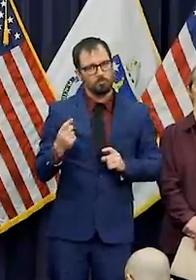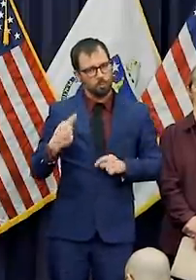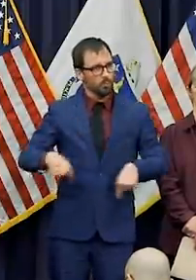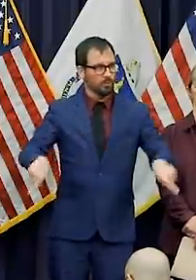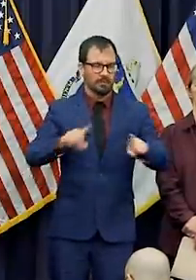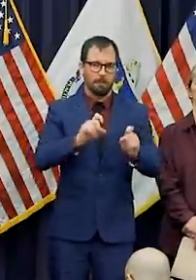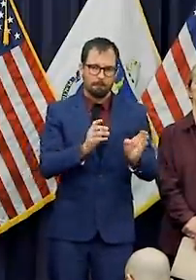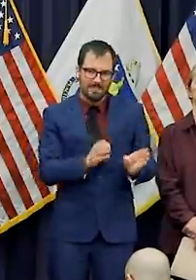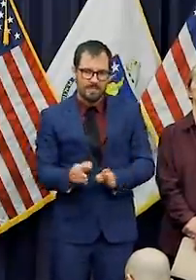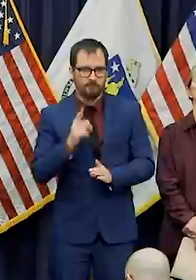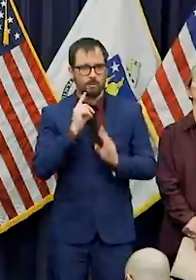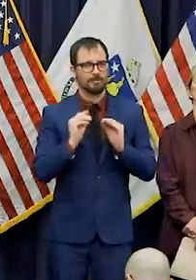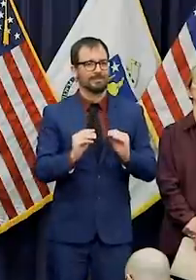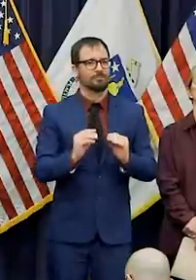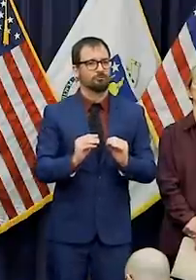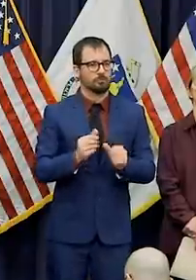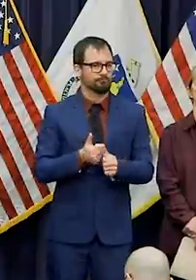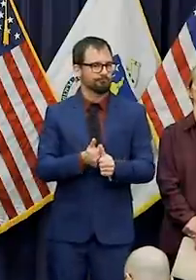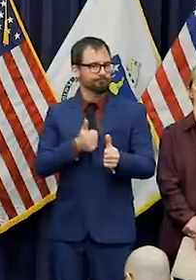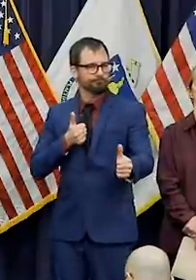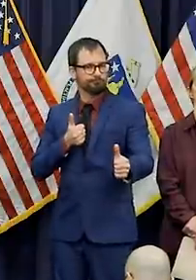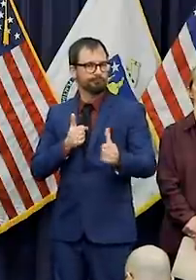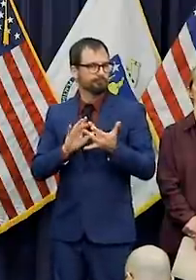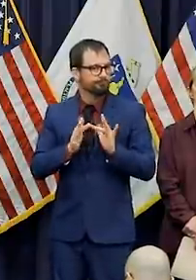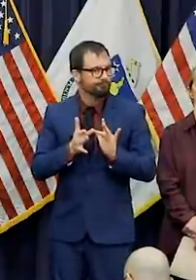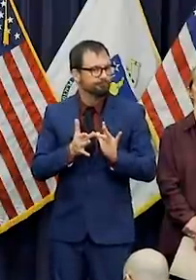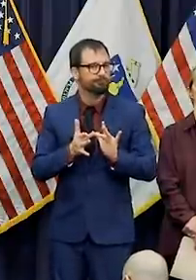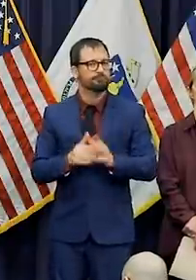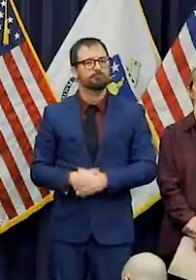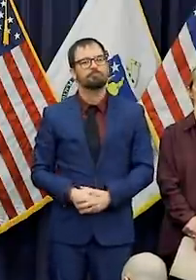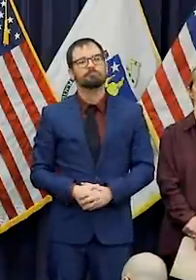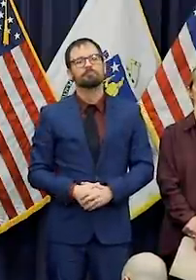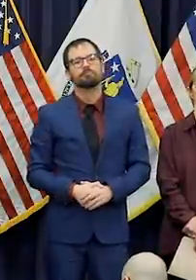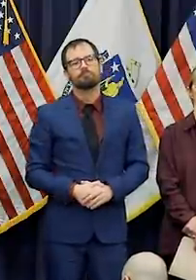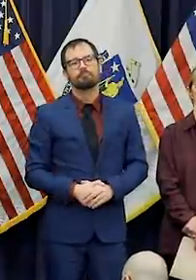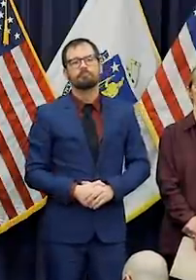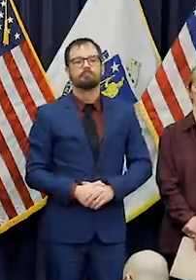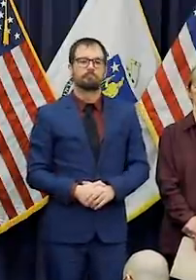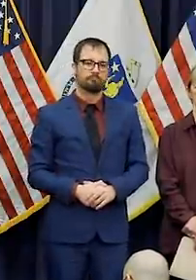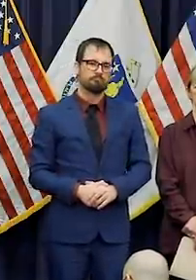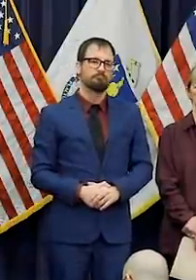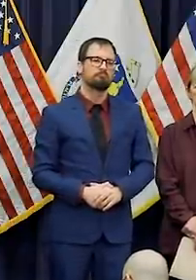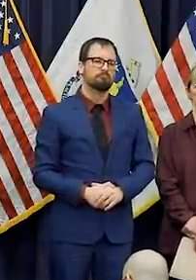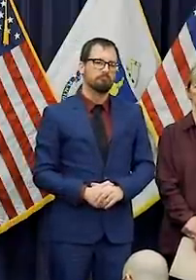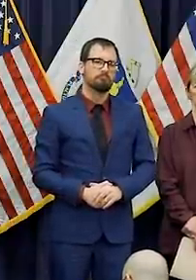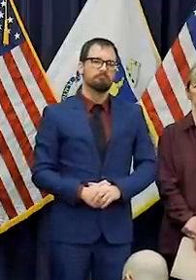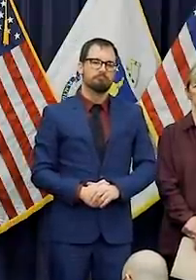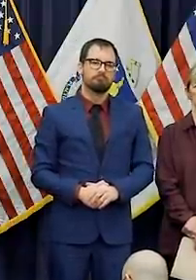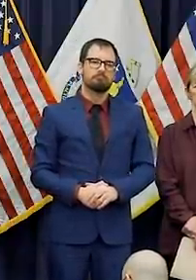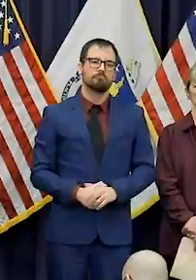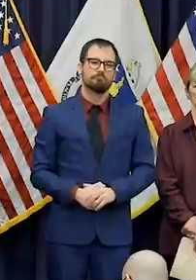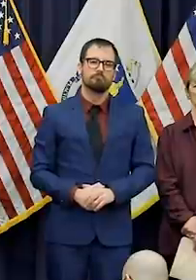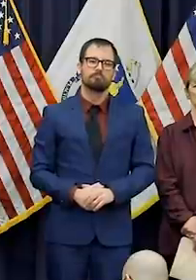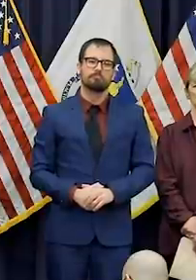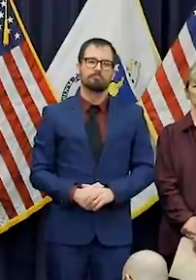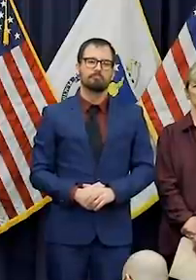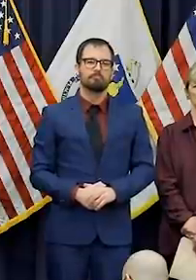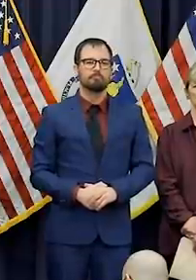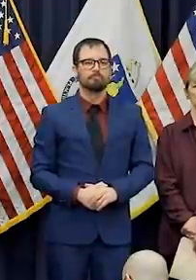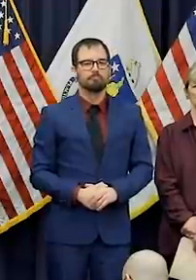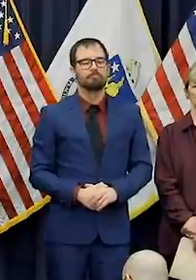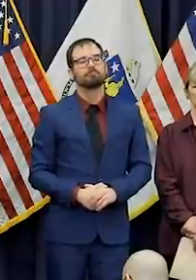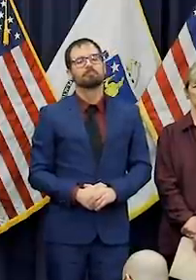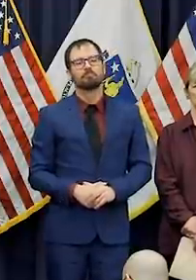to the greatest extent possible that families have access to essential non-academic services for their children,